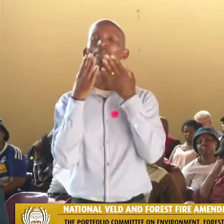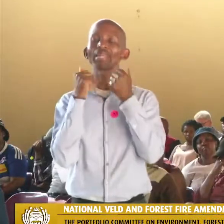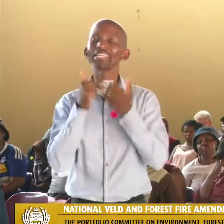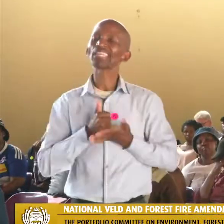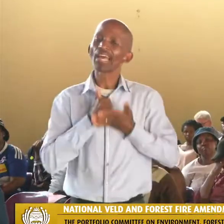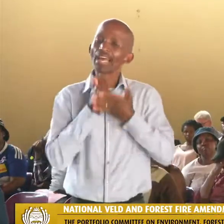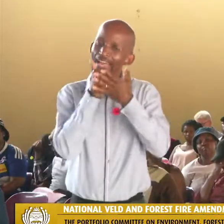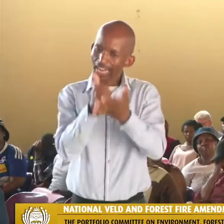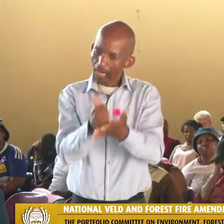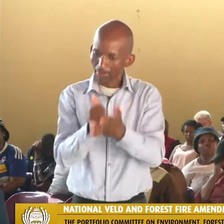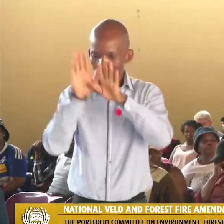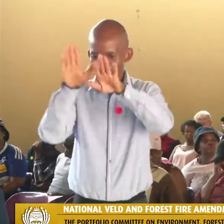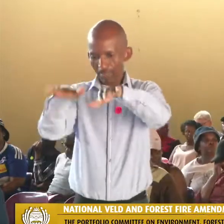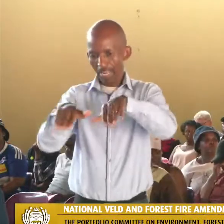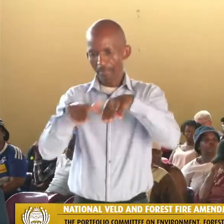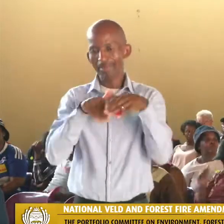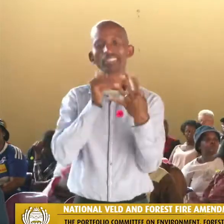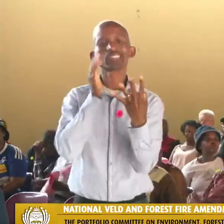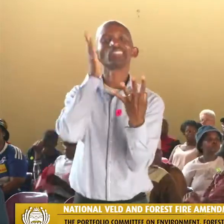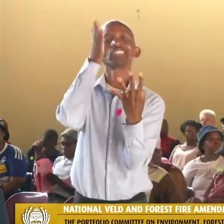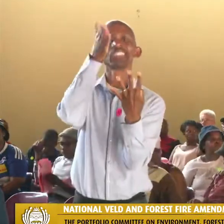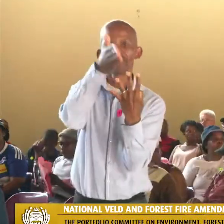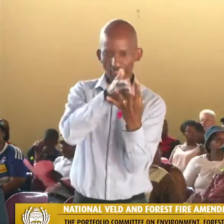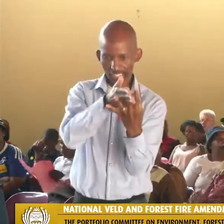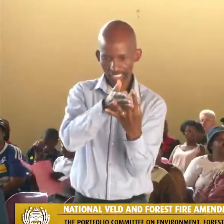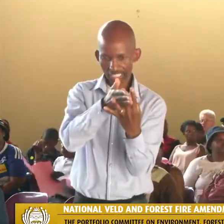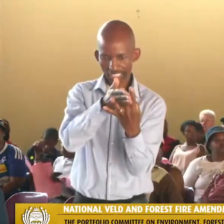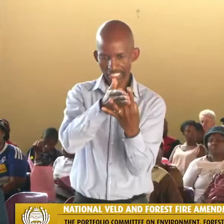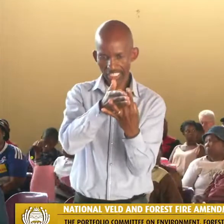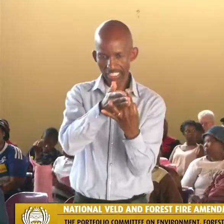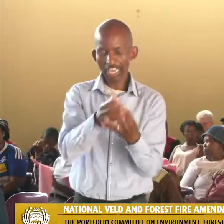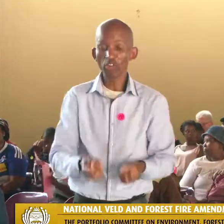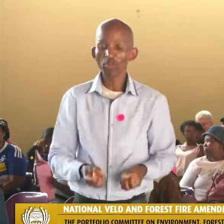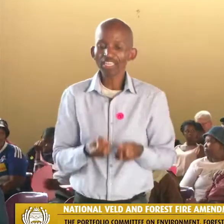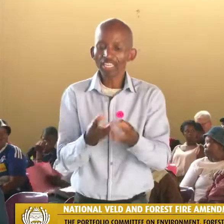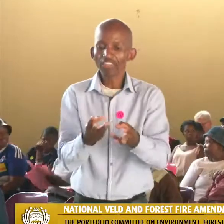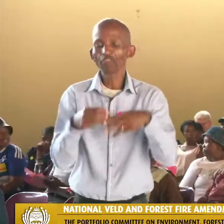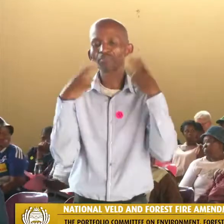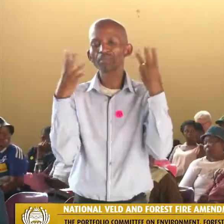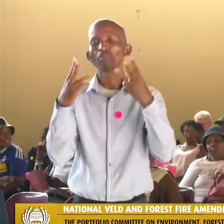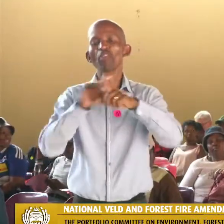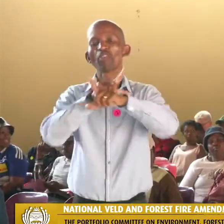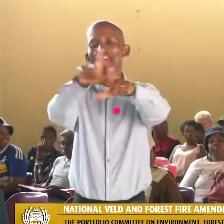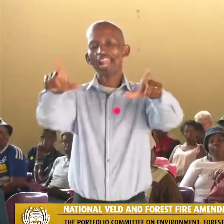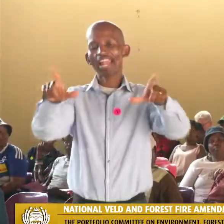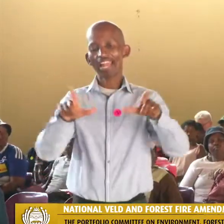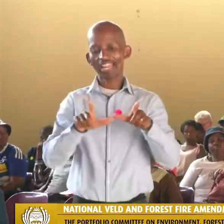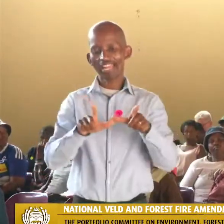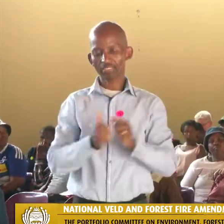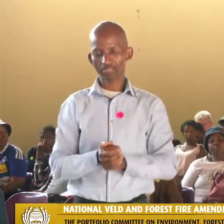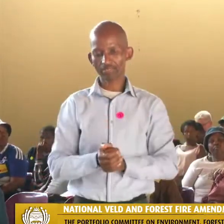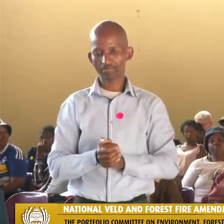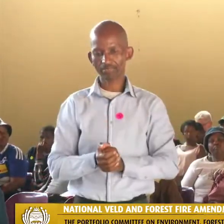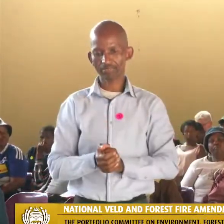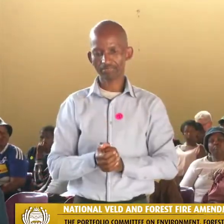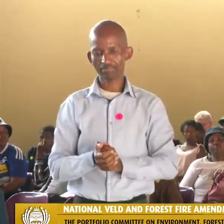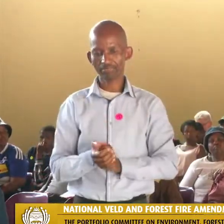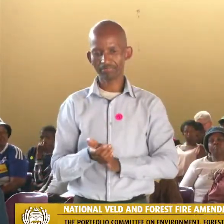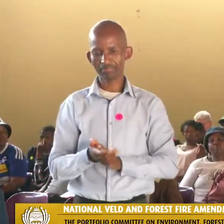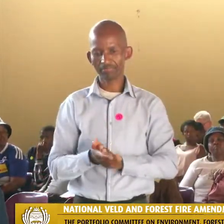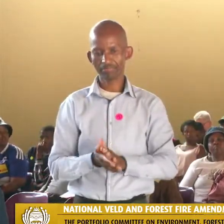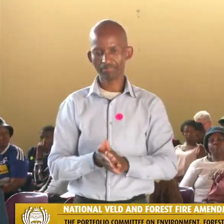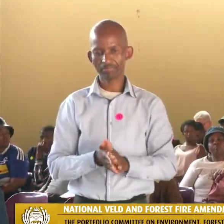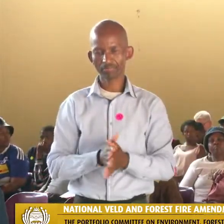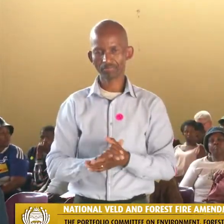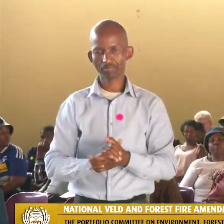thuse palamente e tsene ka moo. Ba kgone ho bona hore ba rekela batho lefase leo. Ka re ke kgale. There are people who are staying on those